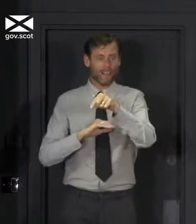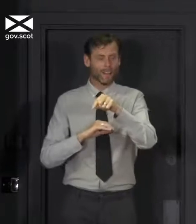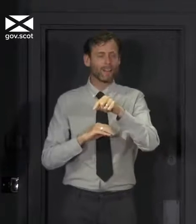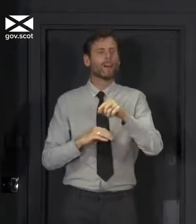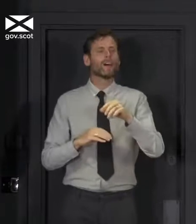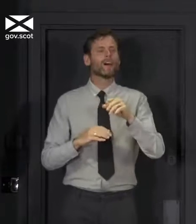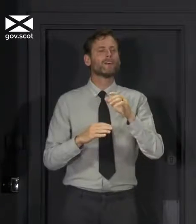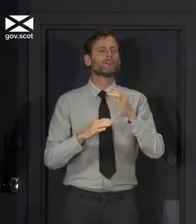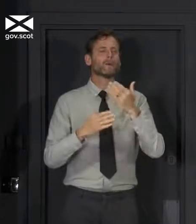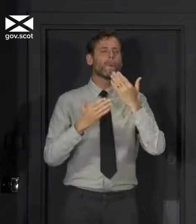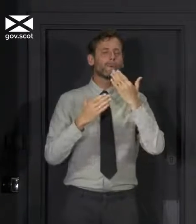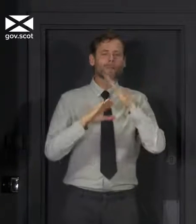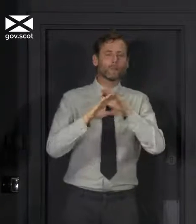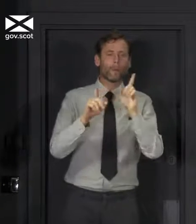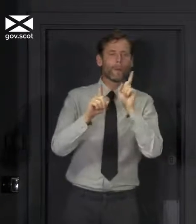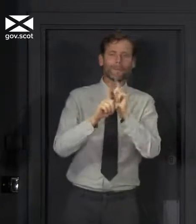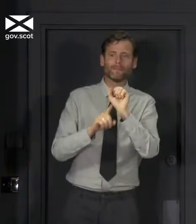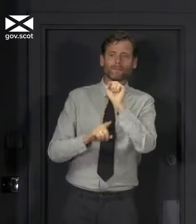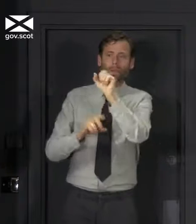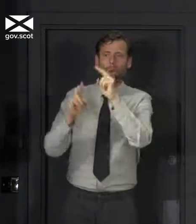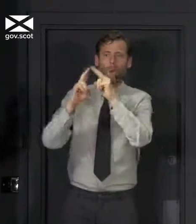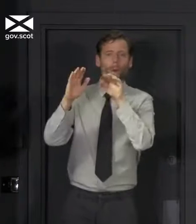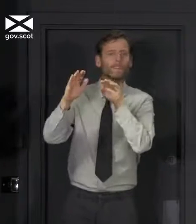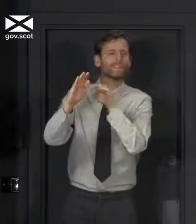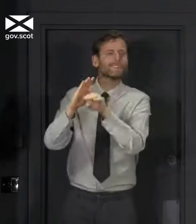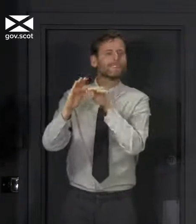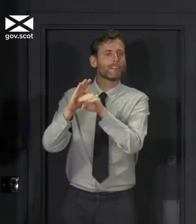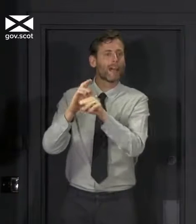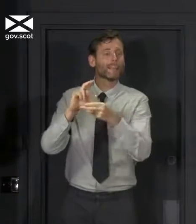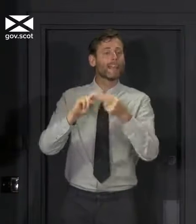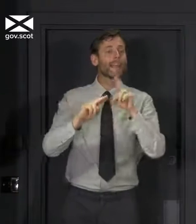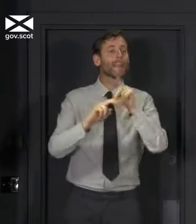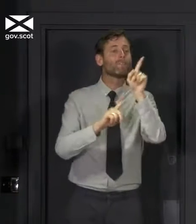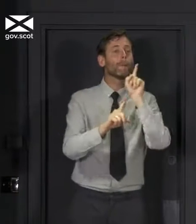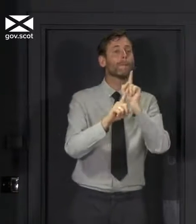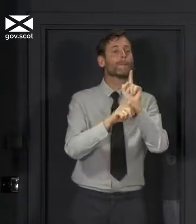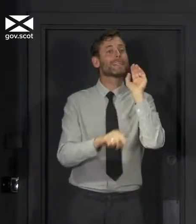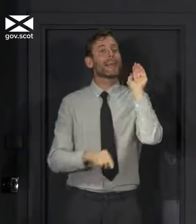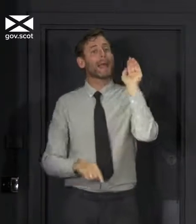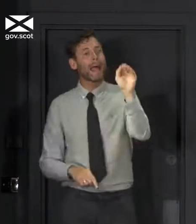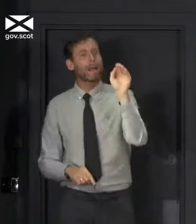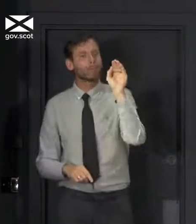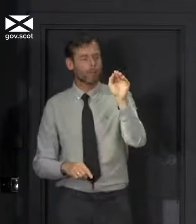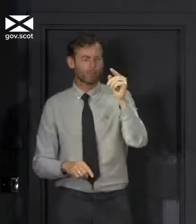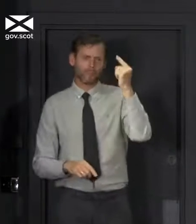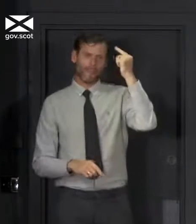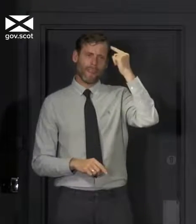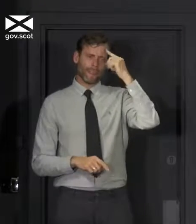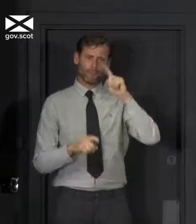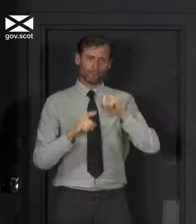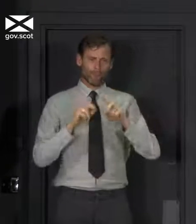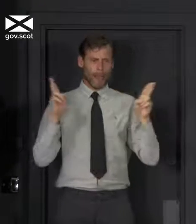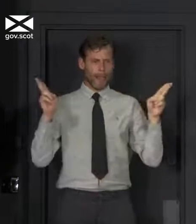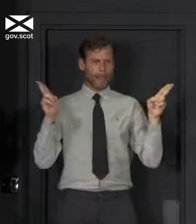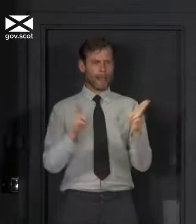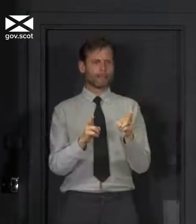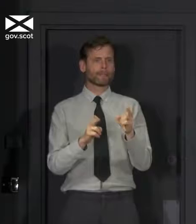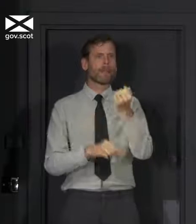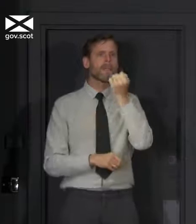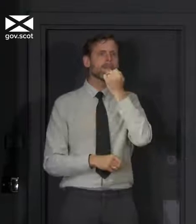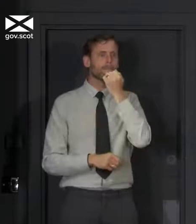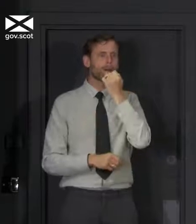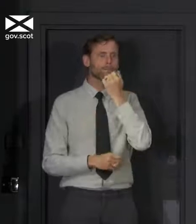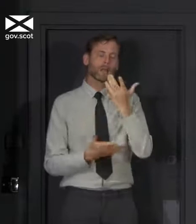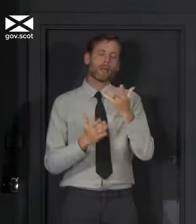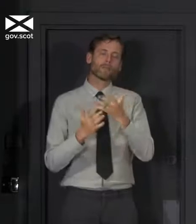not meet people indoors. When you do meet people outside, do not meet with more than one household at a time. Don't